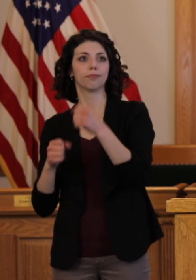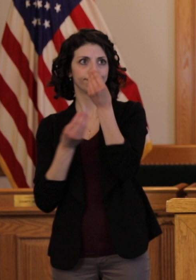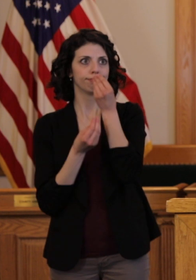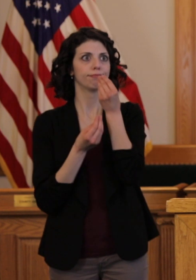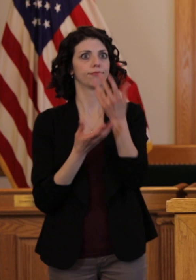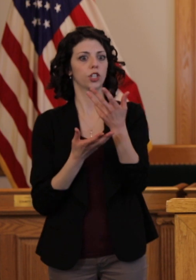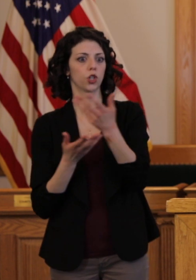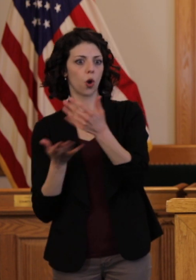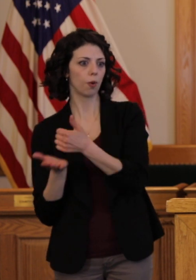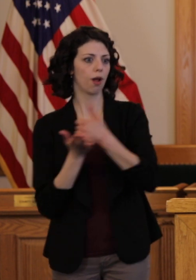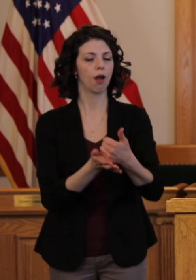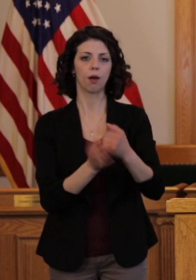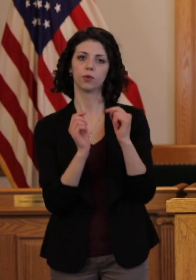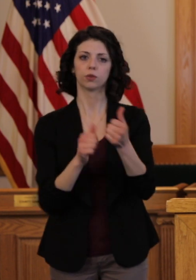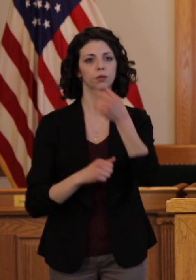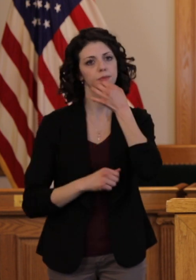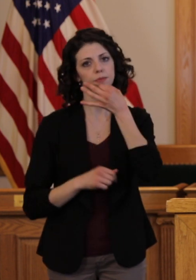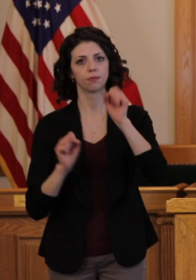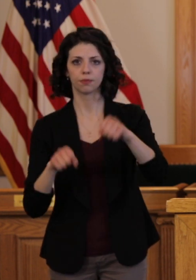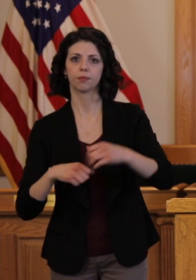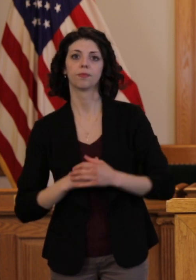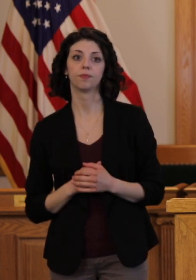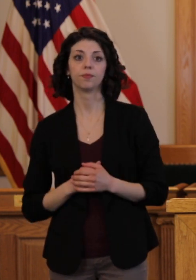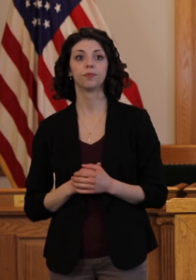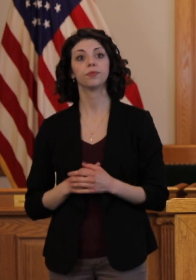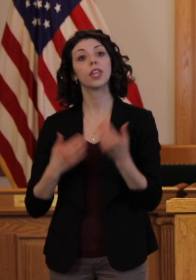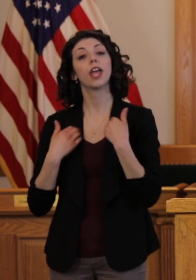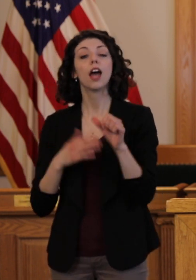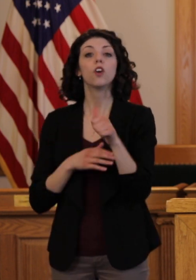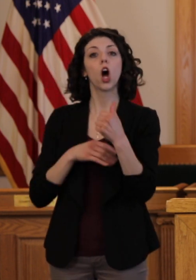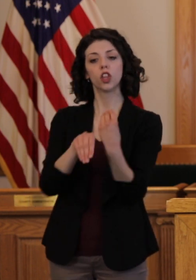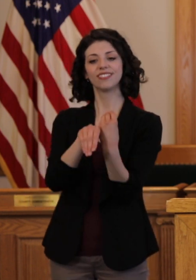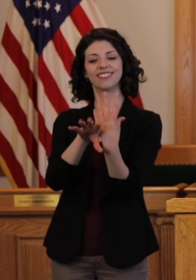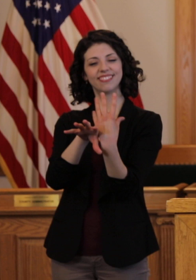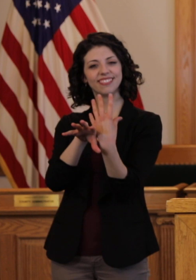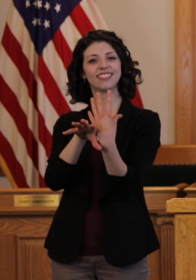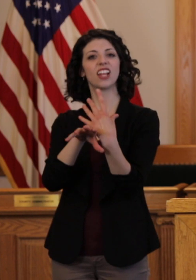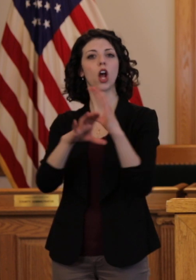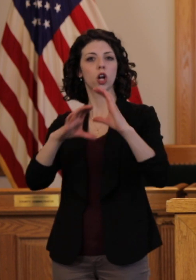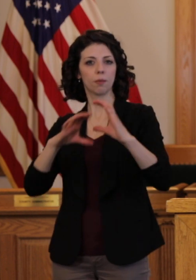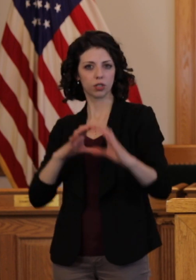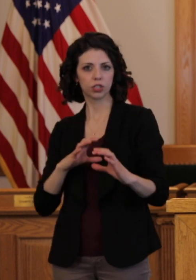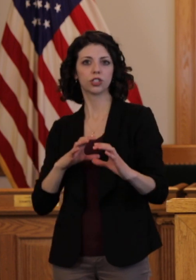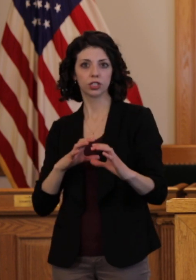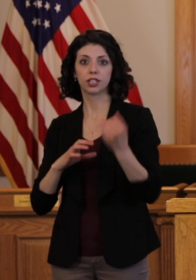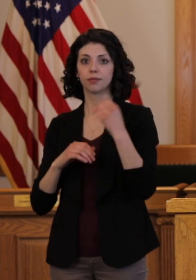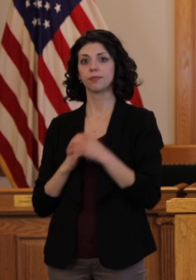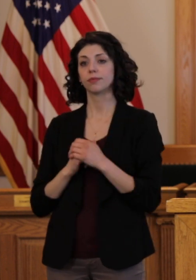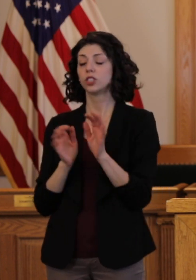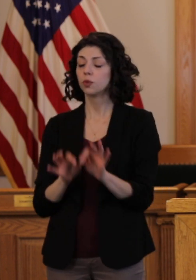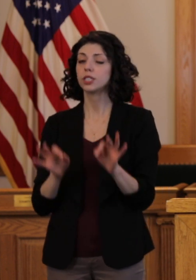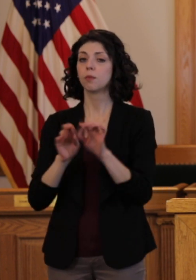as possible. 911 telecommunicators are here to help you, so help them do their jobs by answering all of our questions. It's